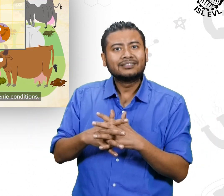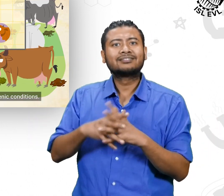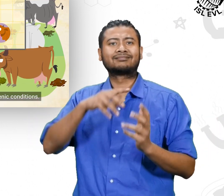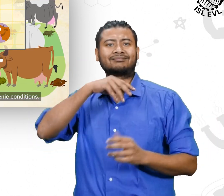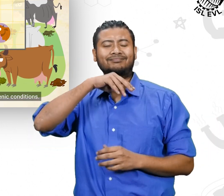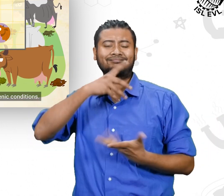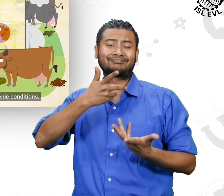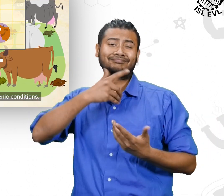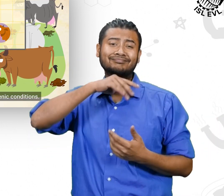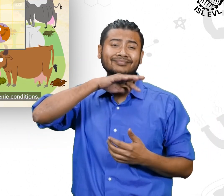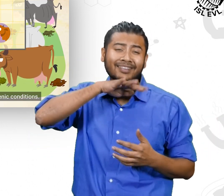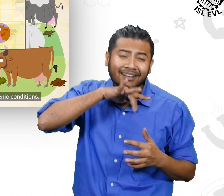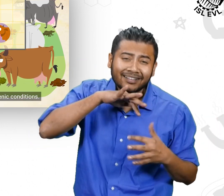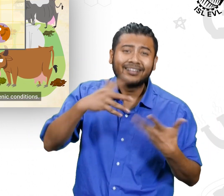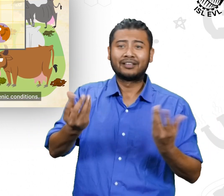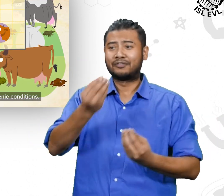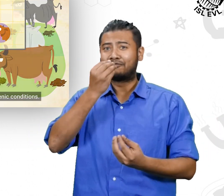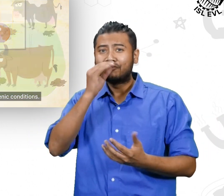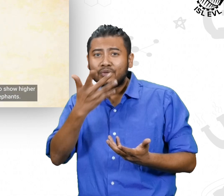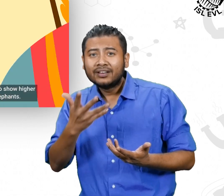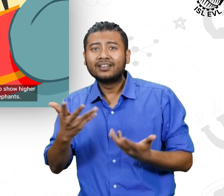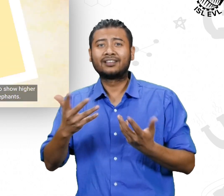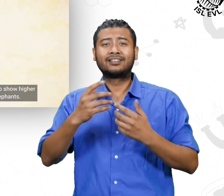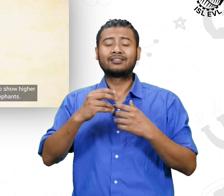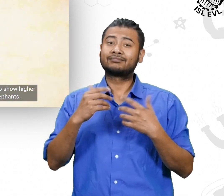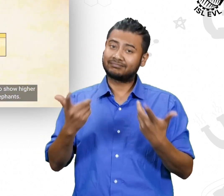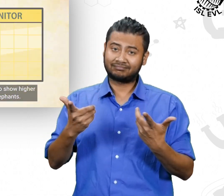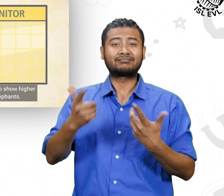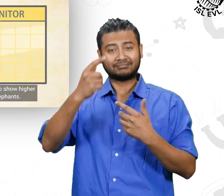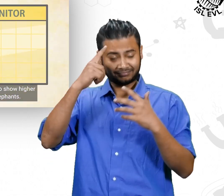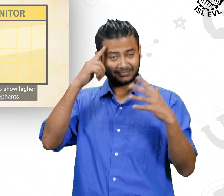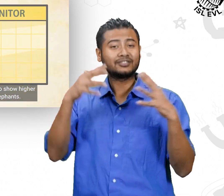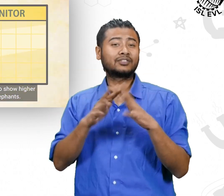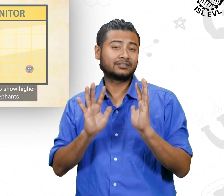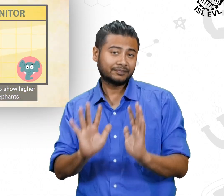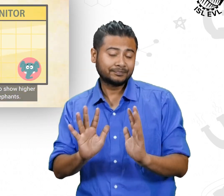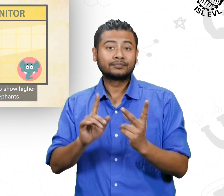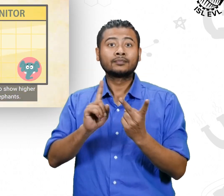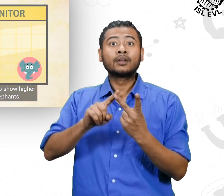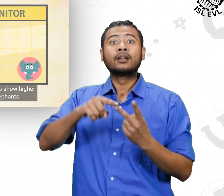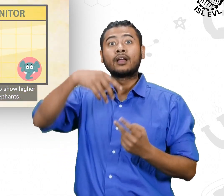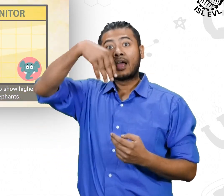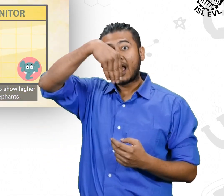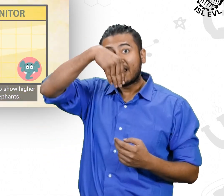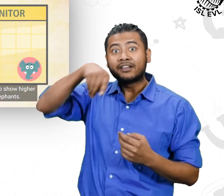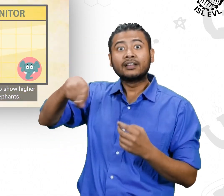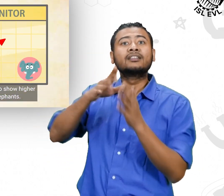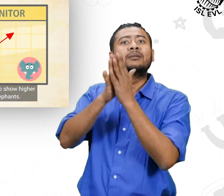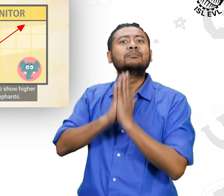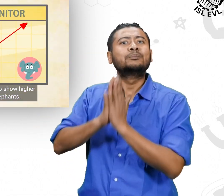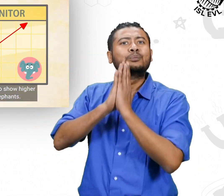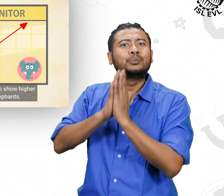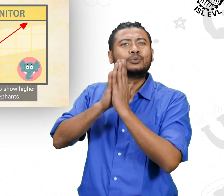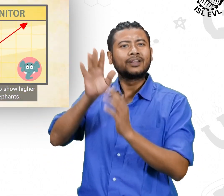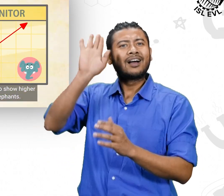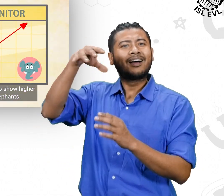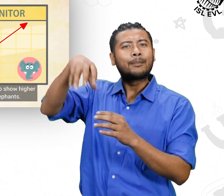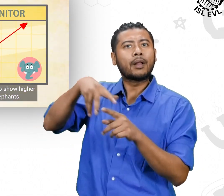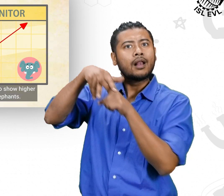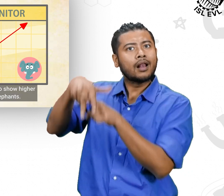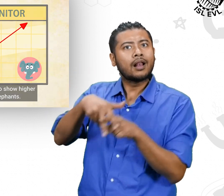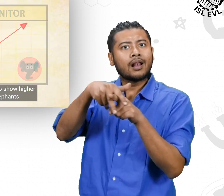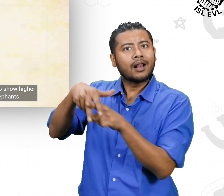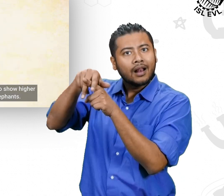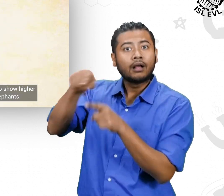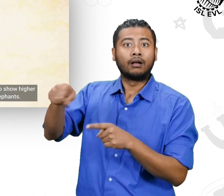cow, improper flooring, and unhygienic conditions. The elephants used in religious processions also show high stress levels compared